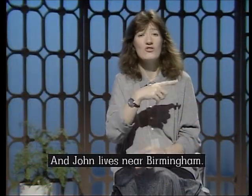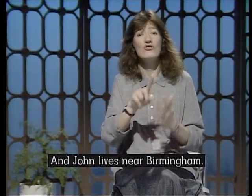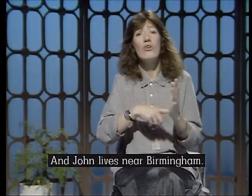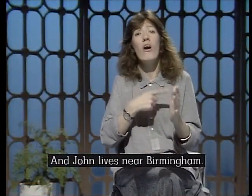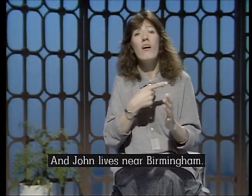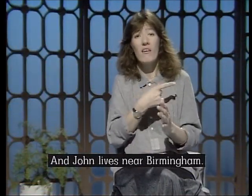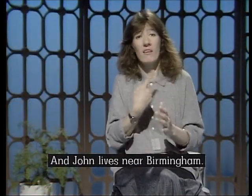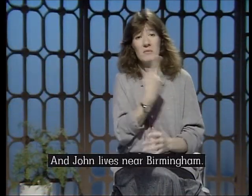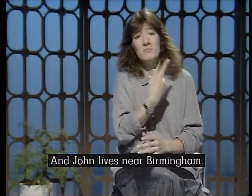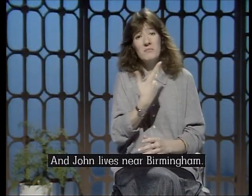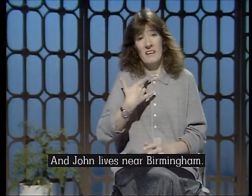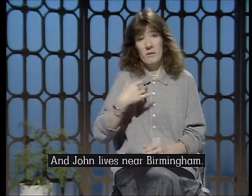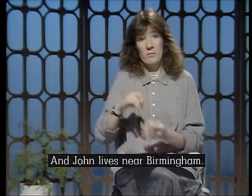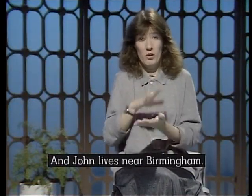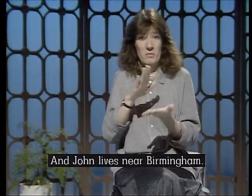And John lives near Birmingham.